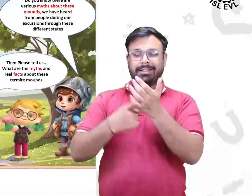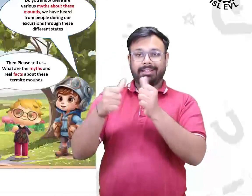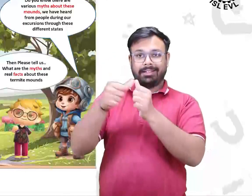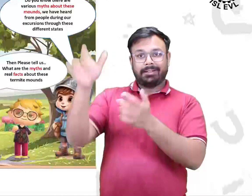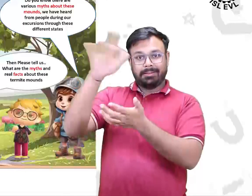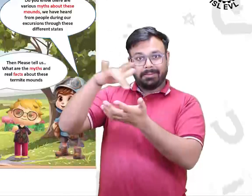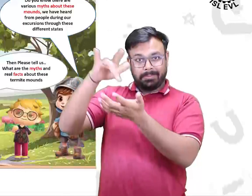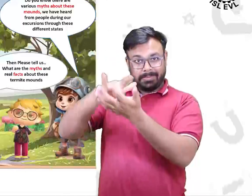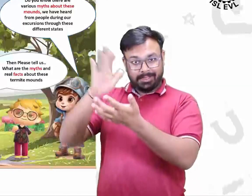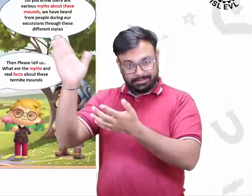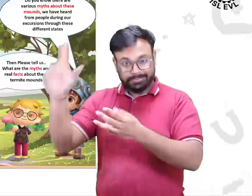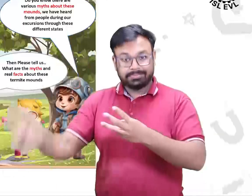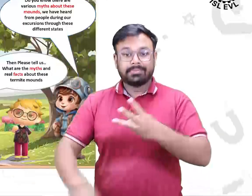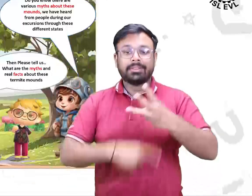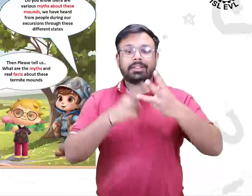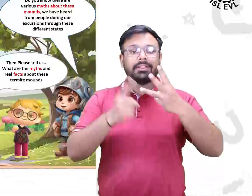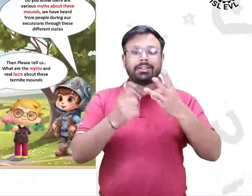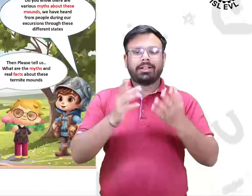Chitra district,